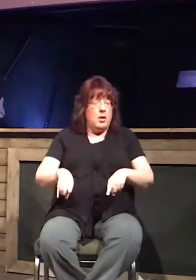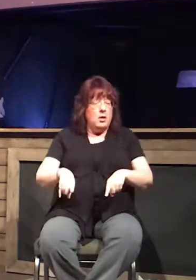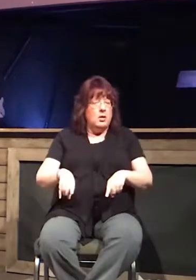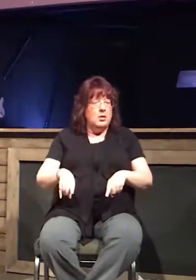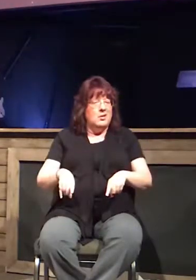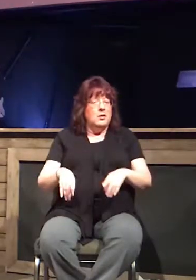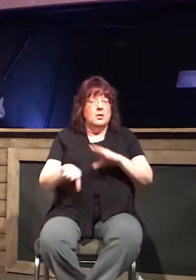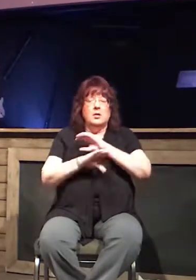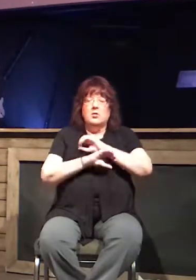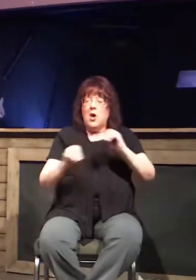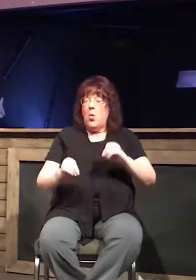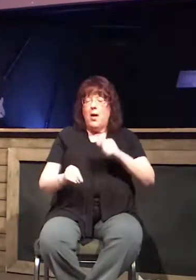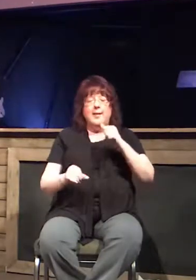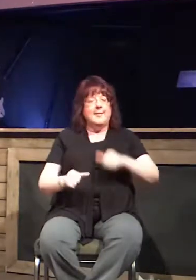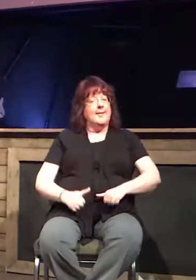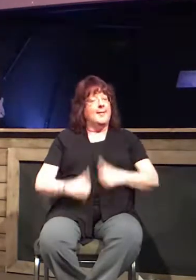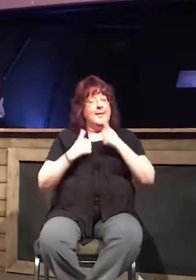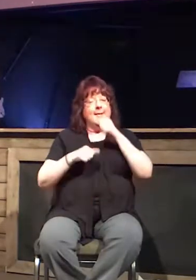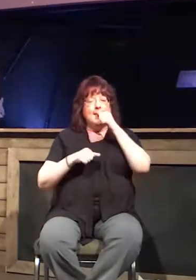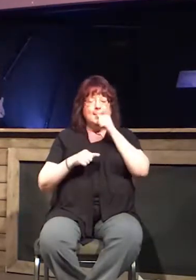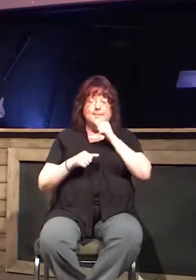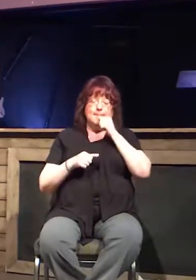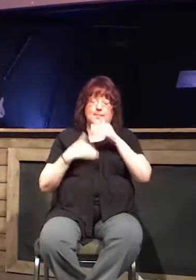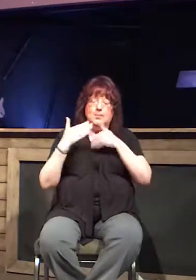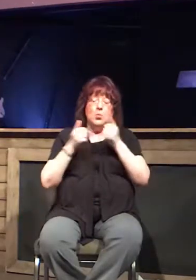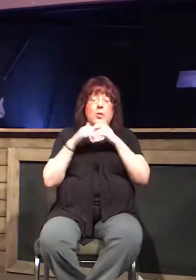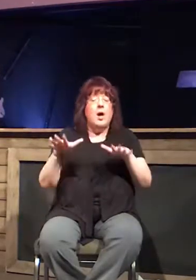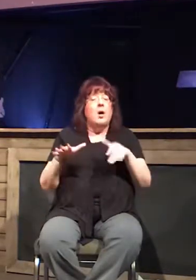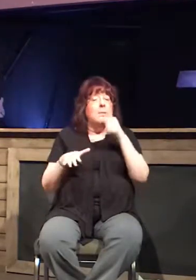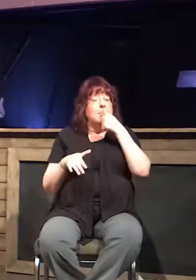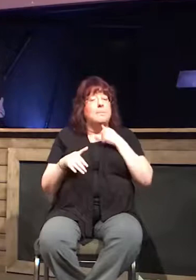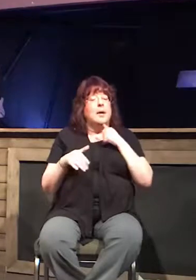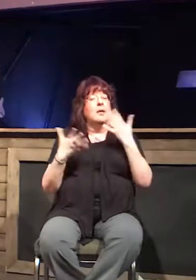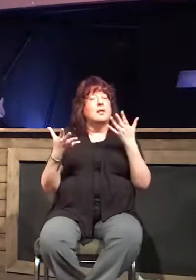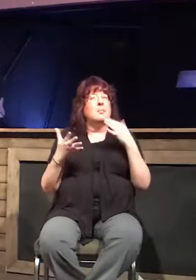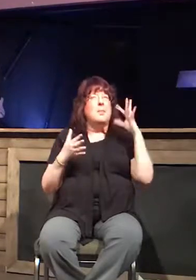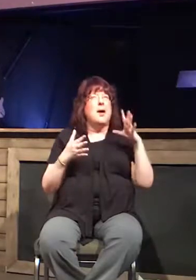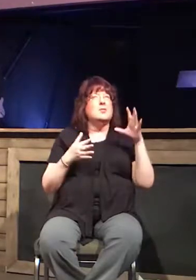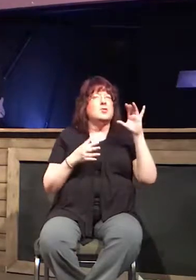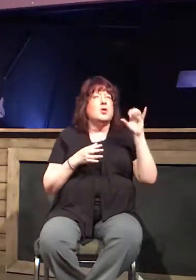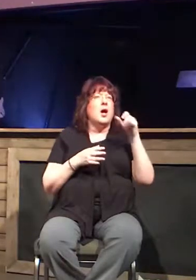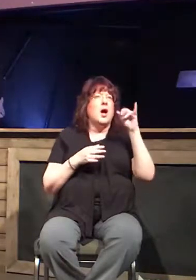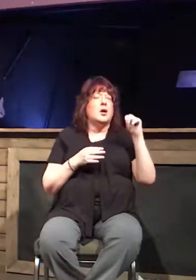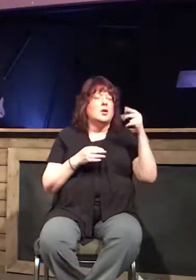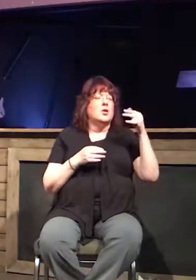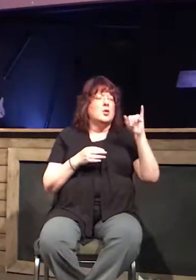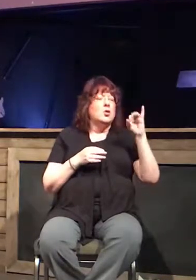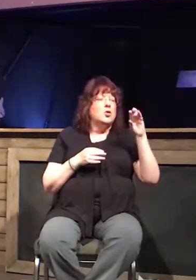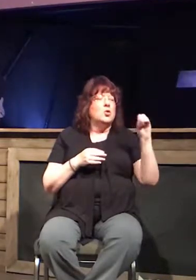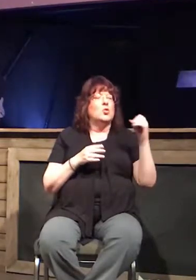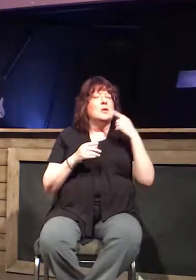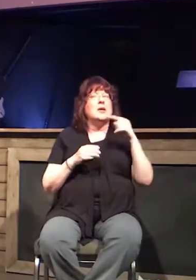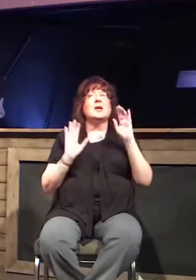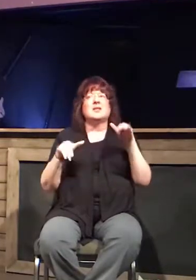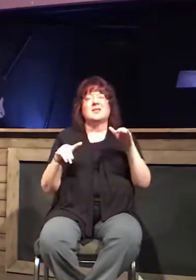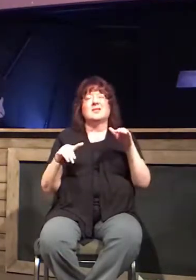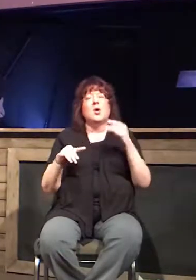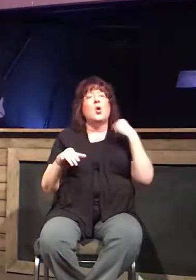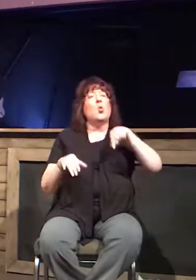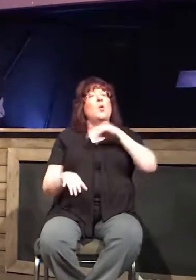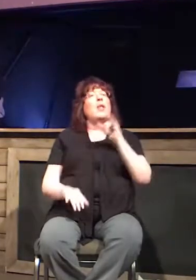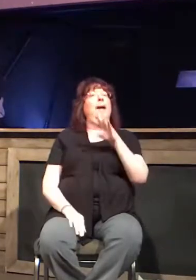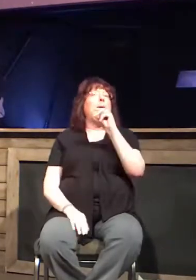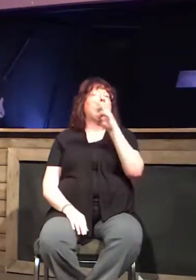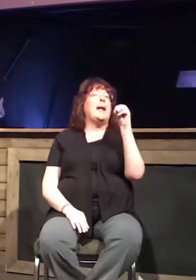trauma. No one gets through this life without facing some pain. My friend, Pastor Sang Hung Yu, he always says this. He says, we're all